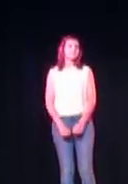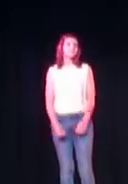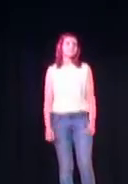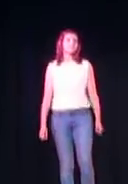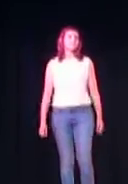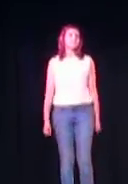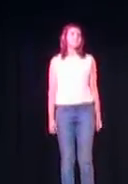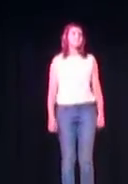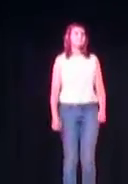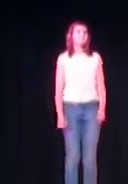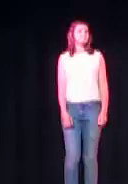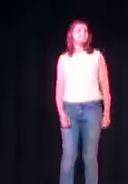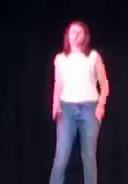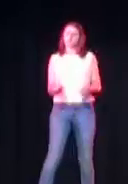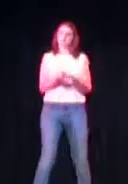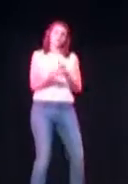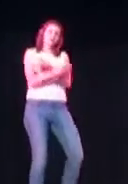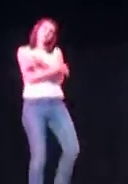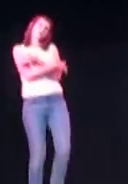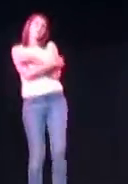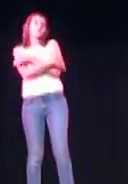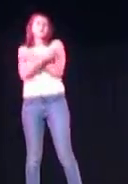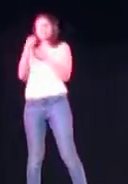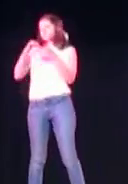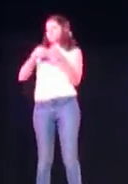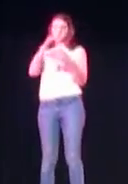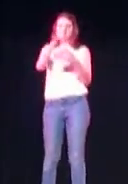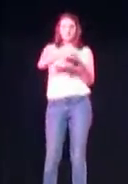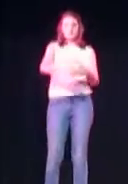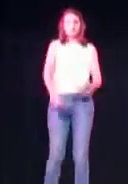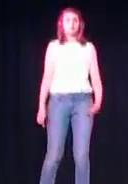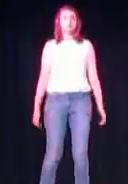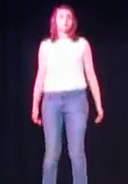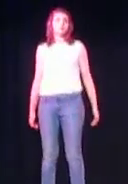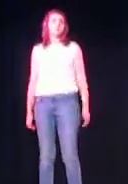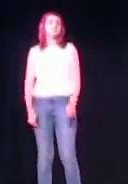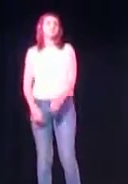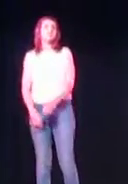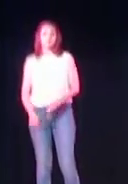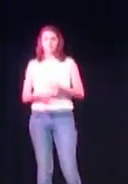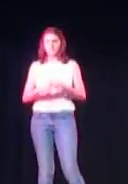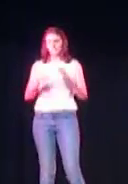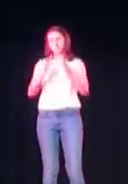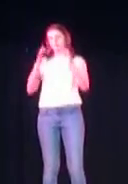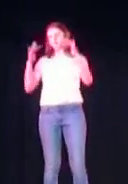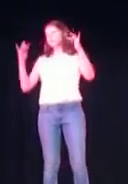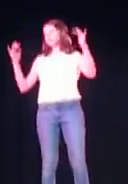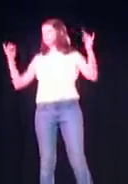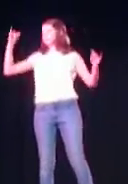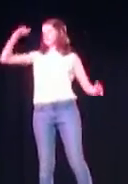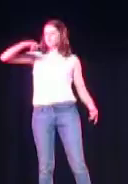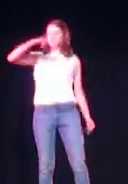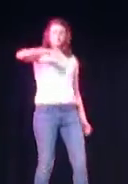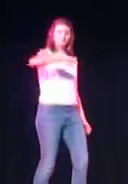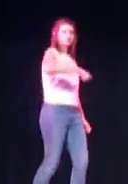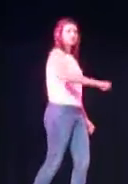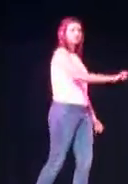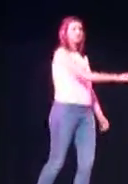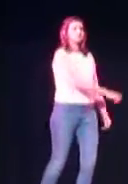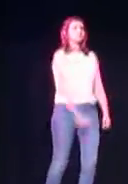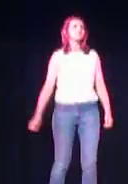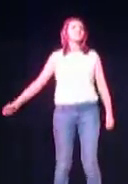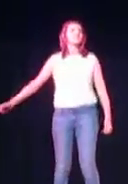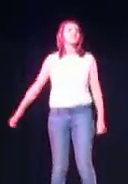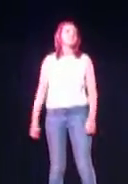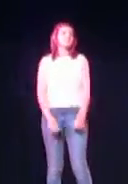clothes, you're not the night It's too cold outside For angels to